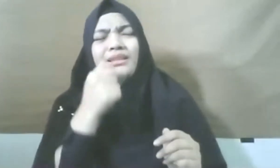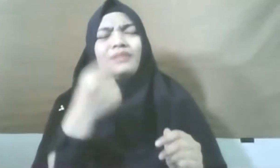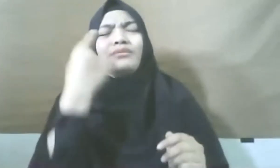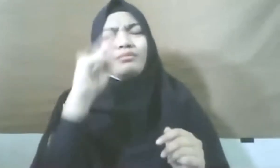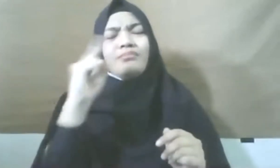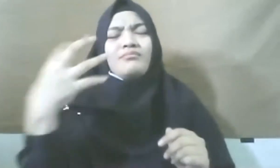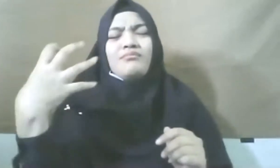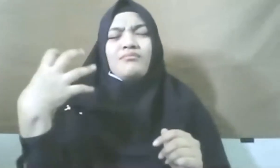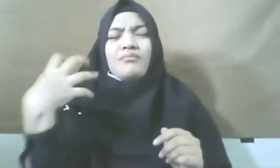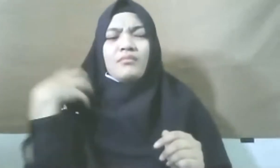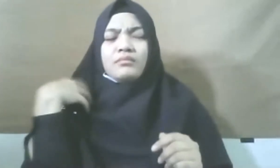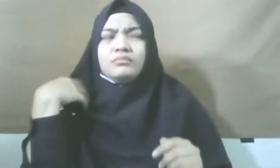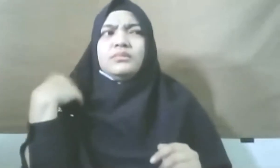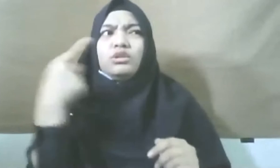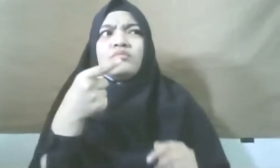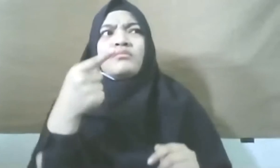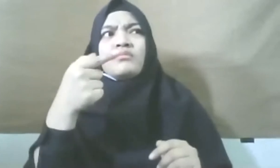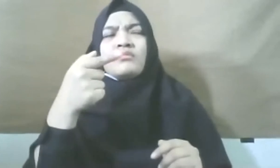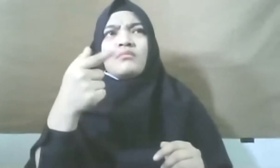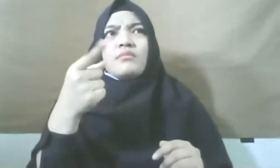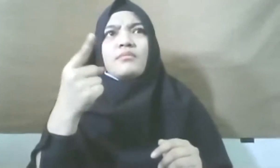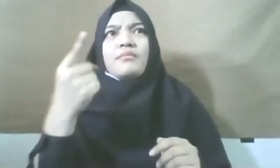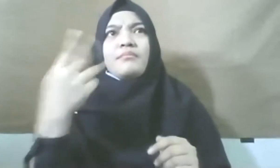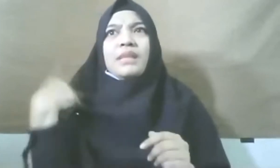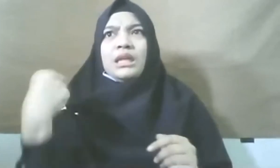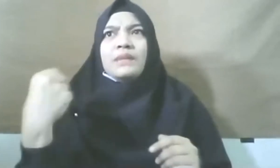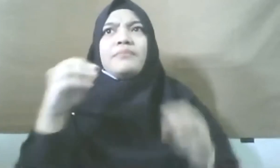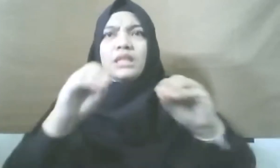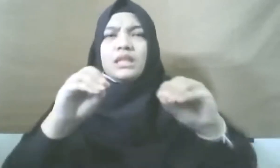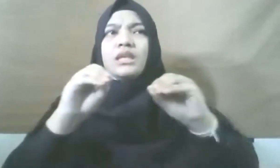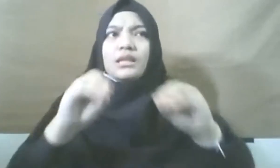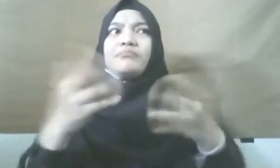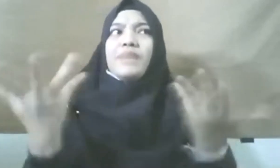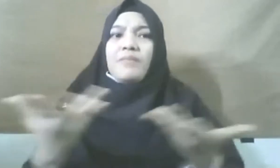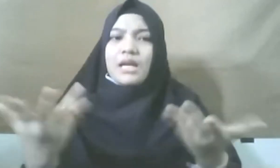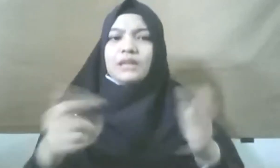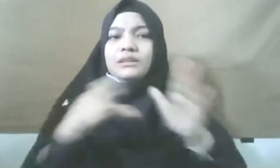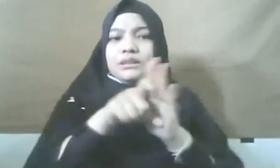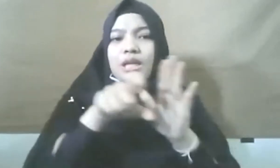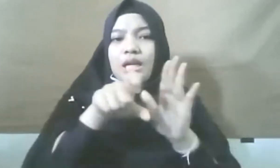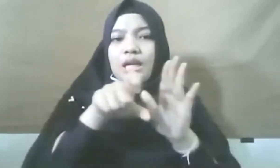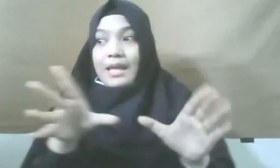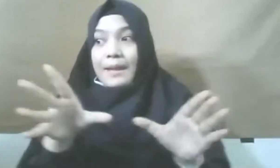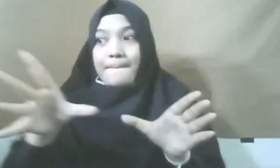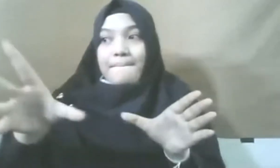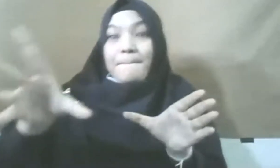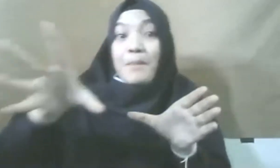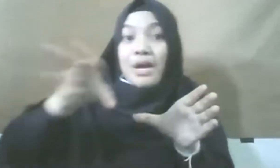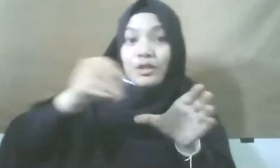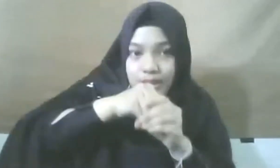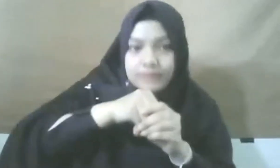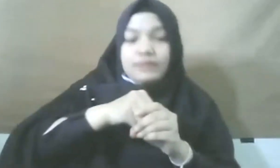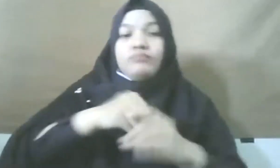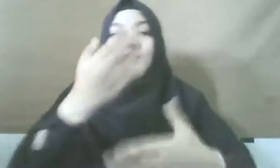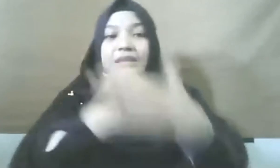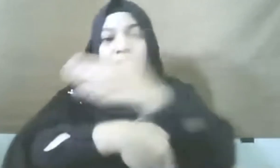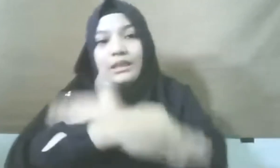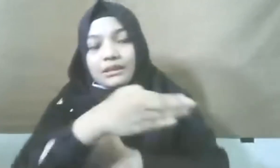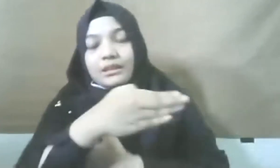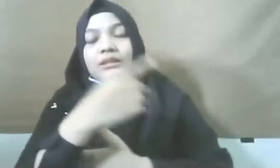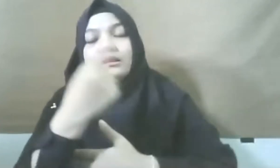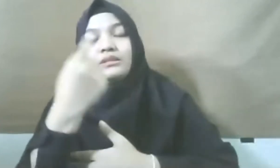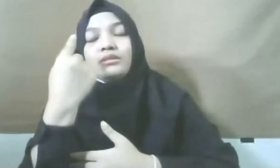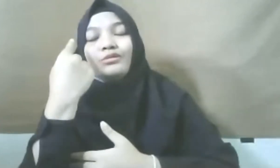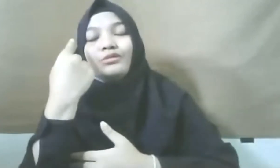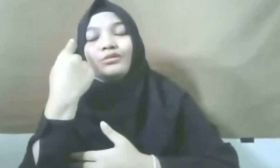institutions to think about how including people with disability into education can be